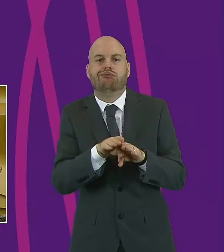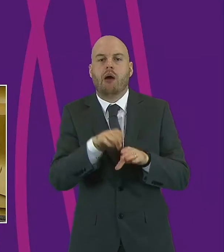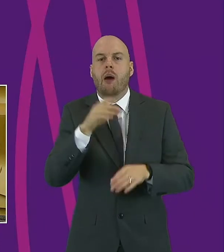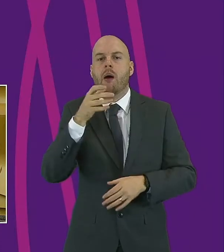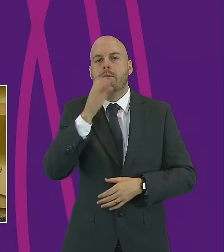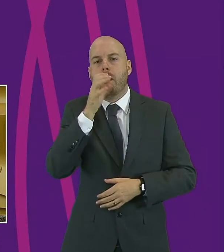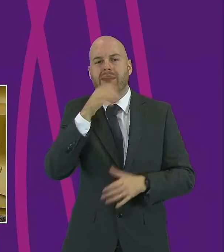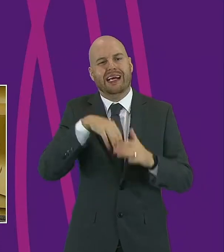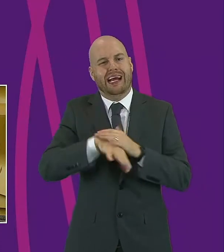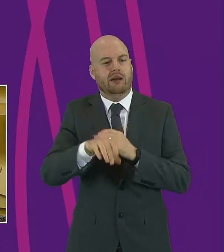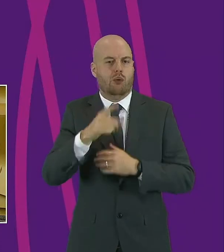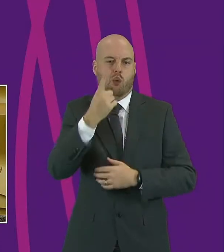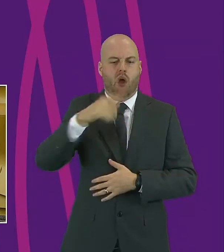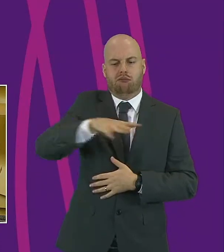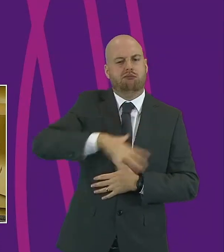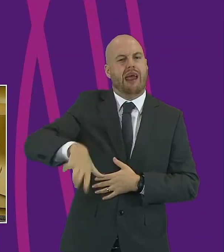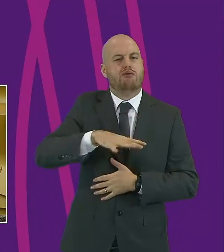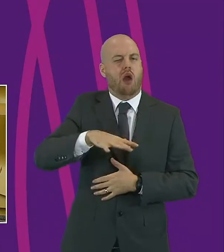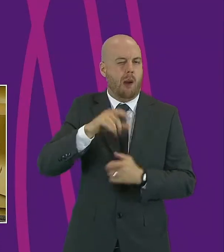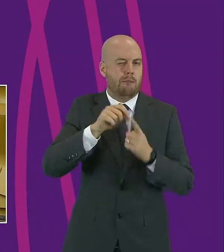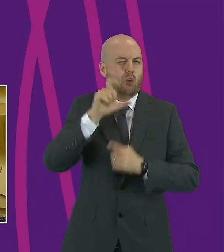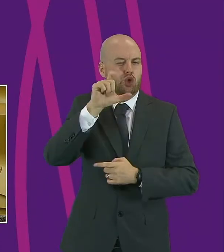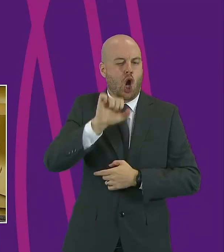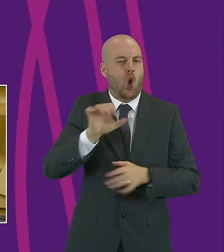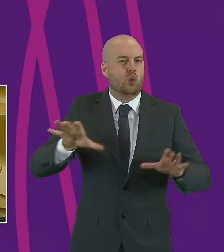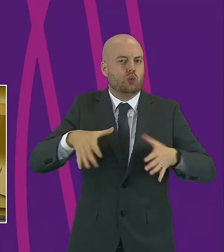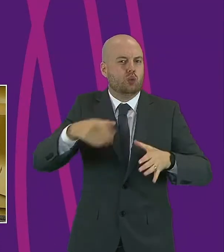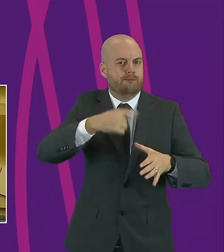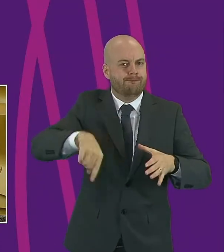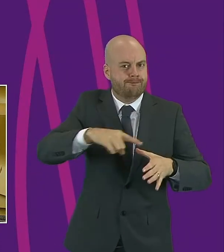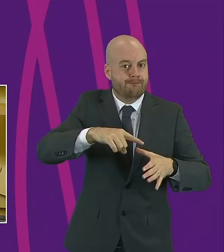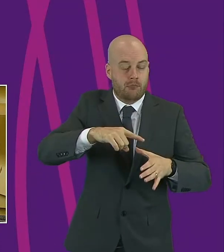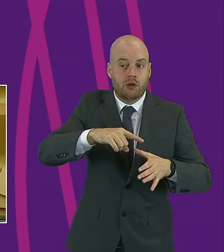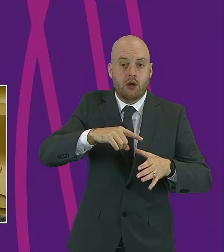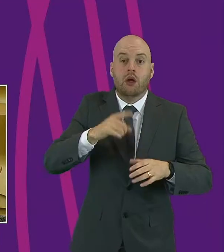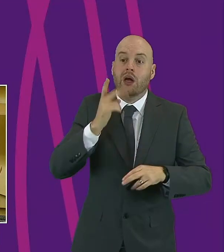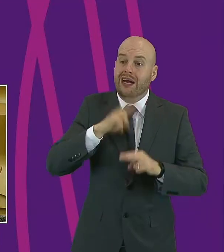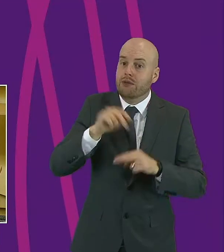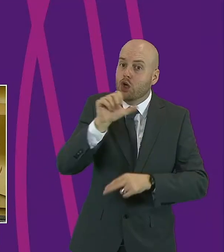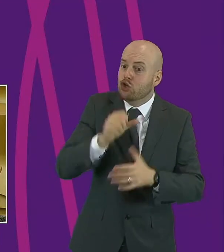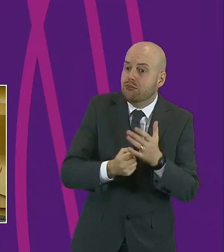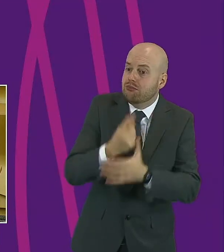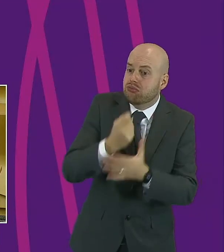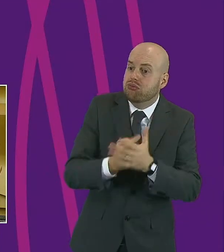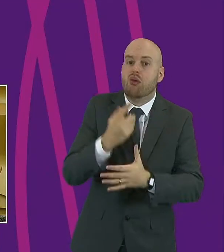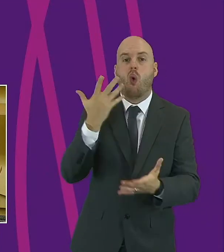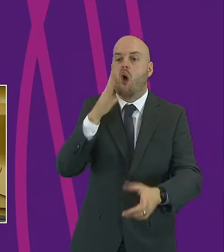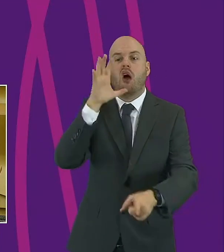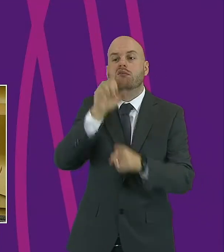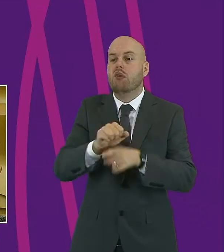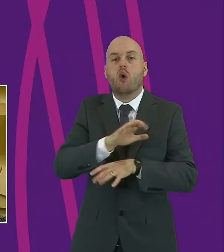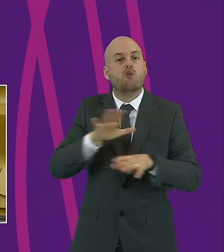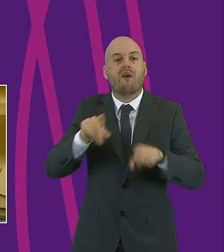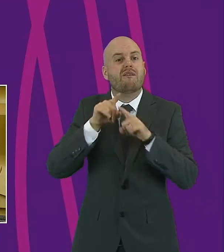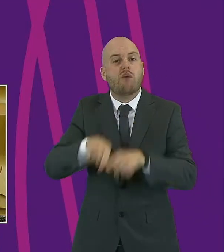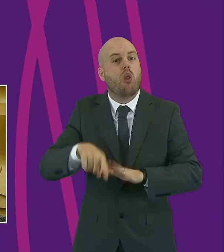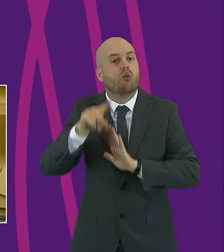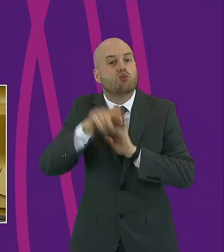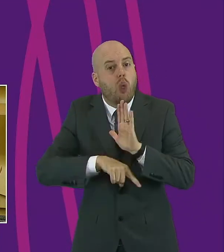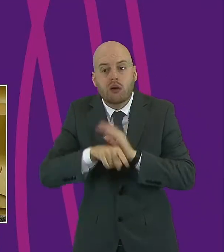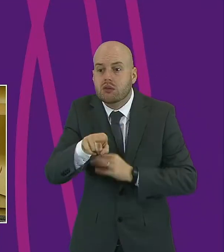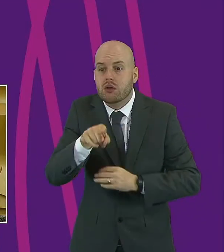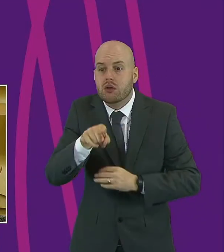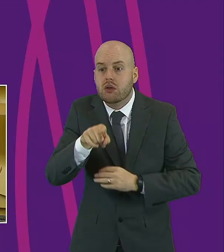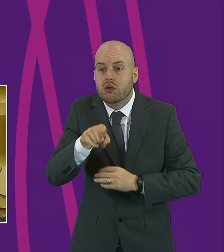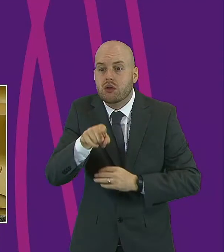We intend to give local authorities the power to act in respect of individual specific premises that are breaching guidelines and